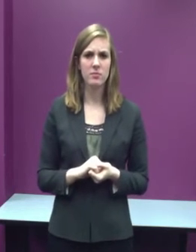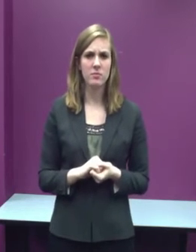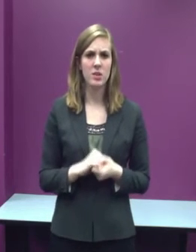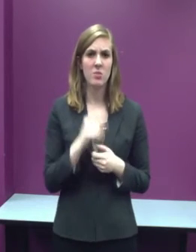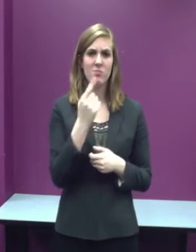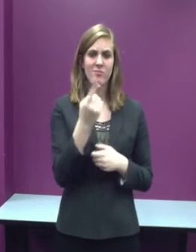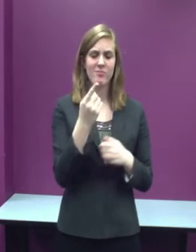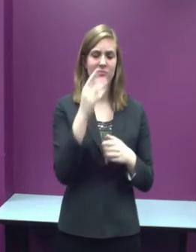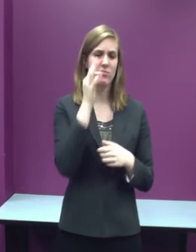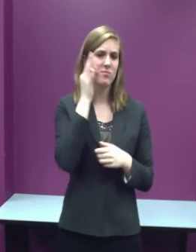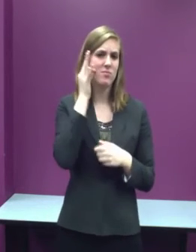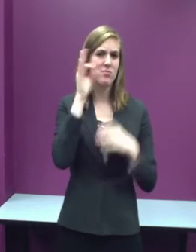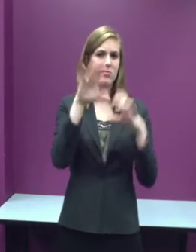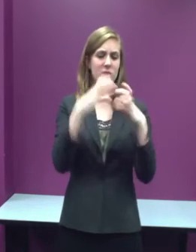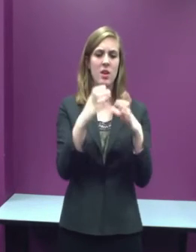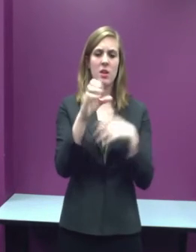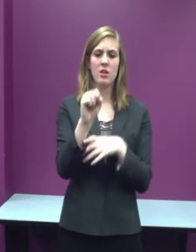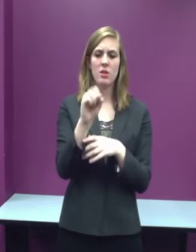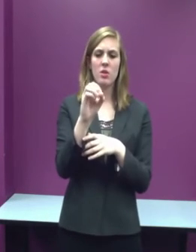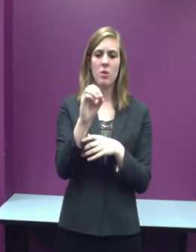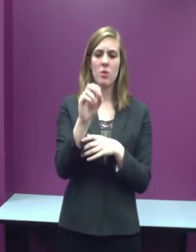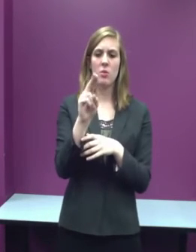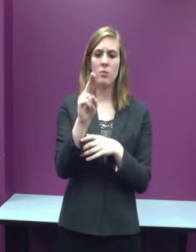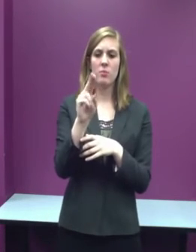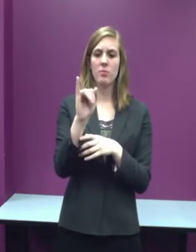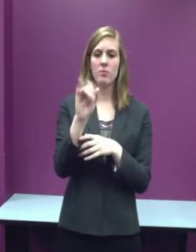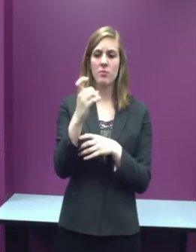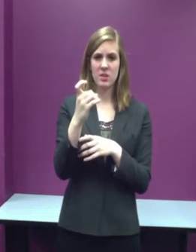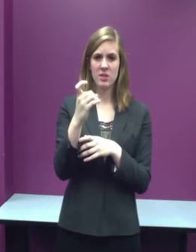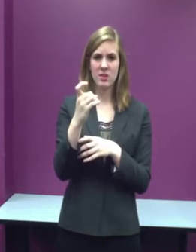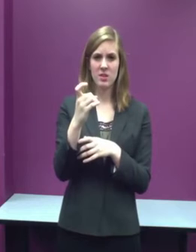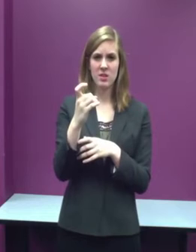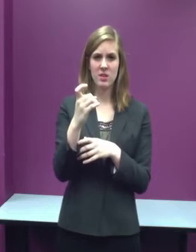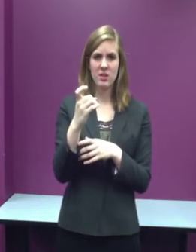They controlled traffic on that stretch of the river and had stopped traders before.